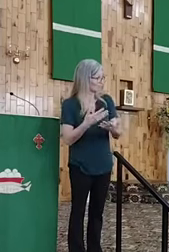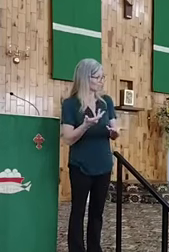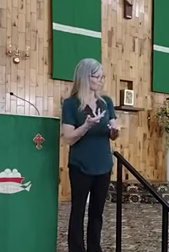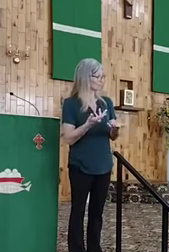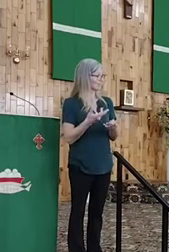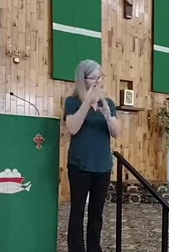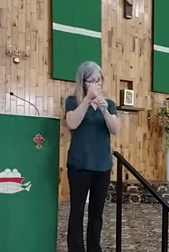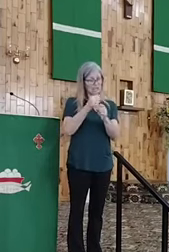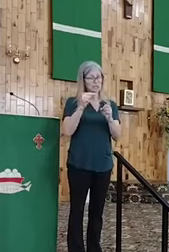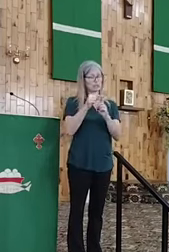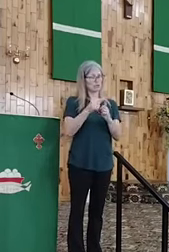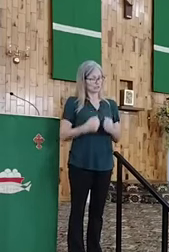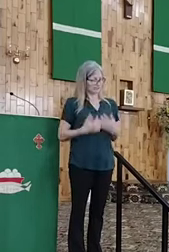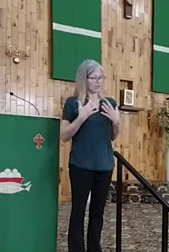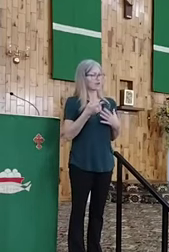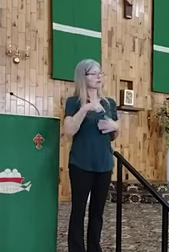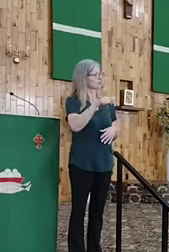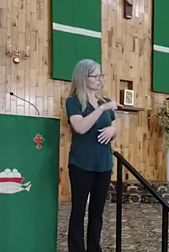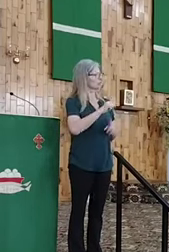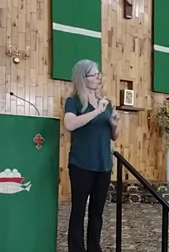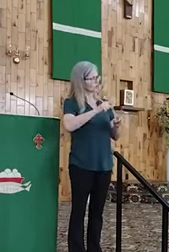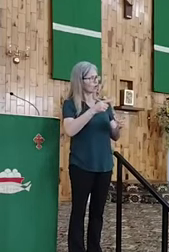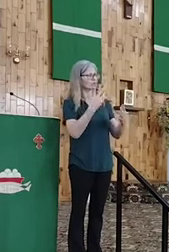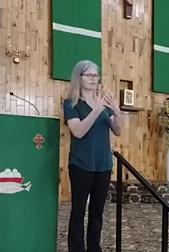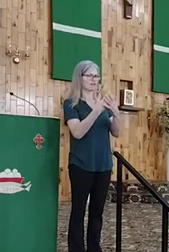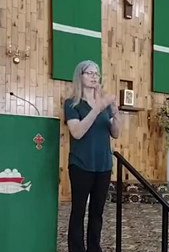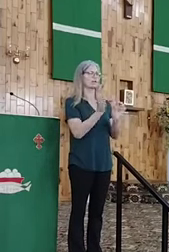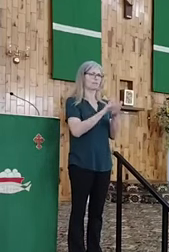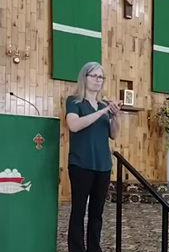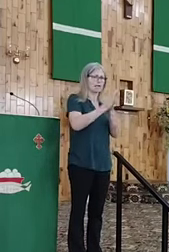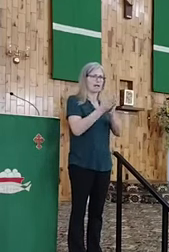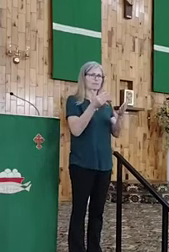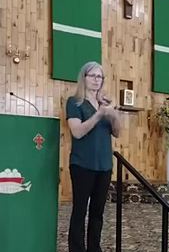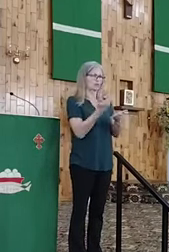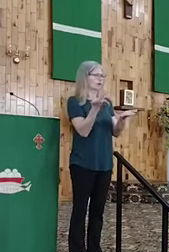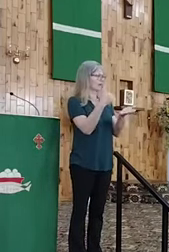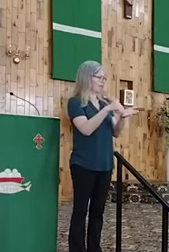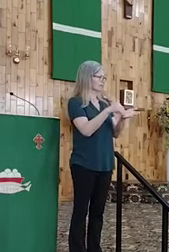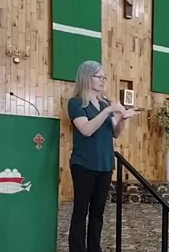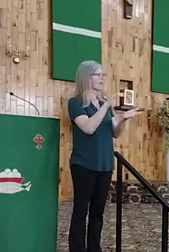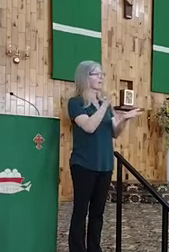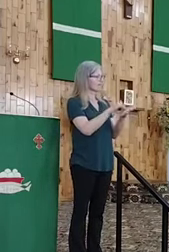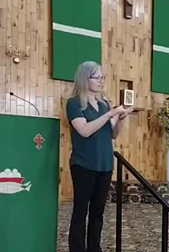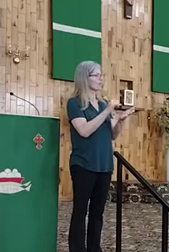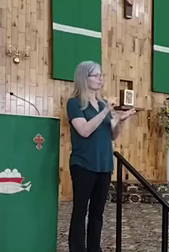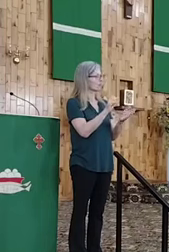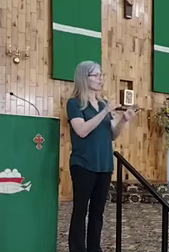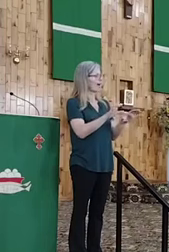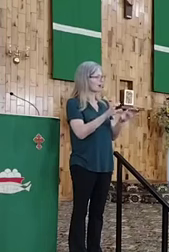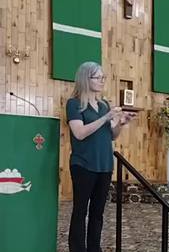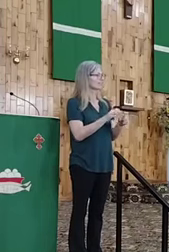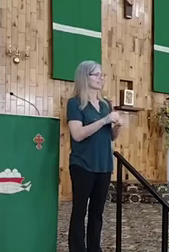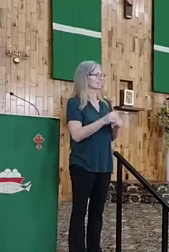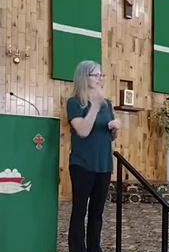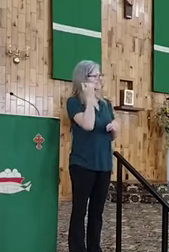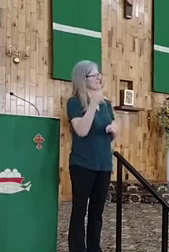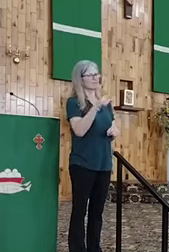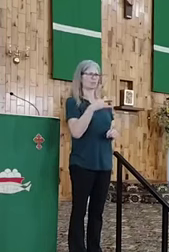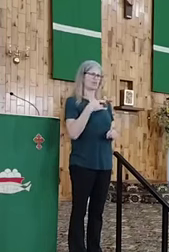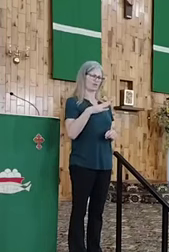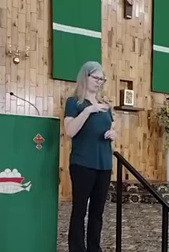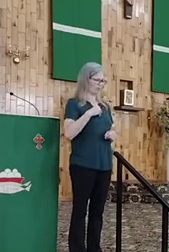to you. Go to confession and be restored. That's where the action is, brothers and sisters. If you still think that you're less, if you